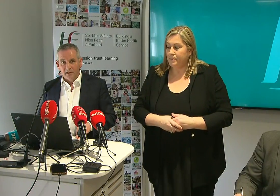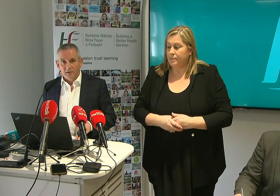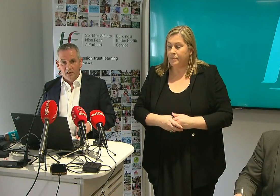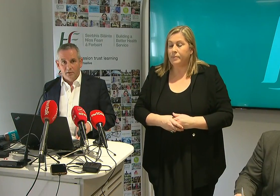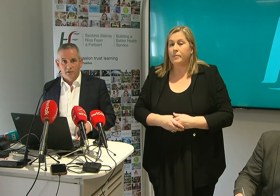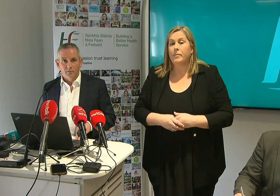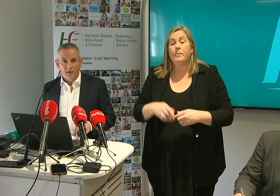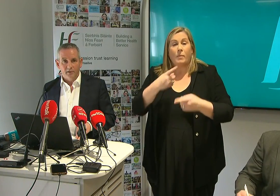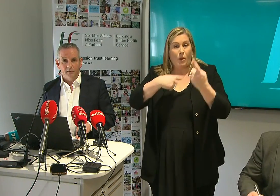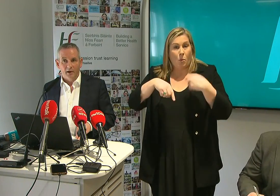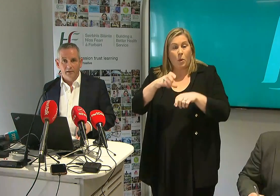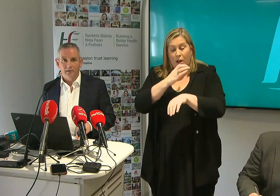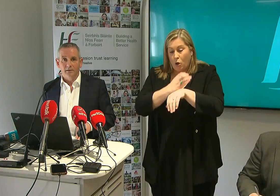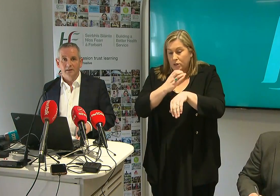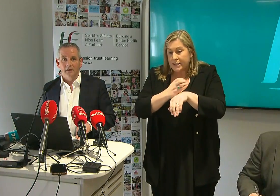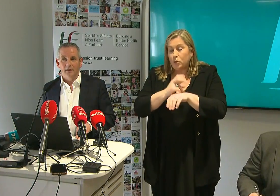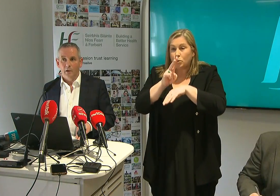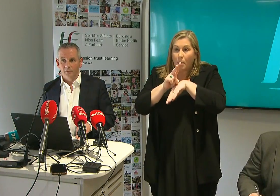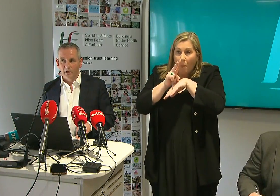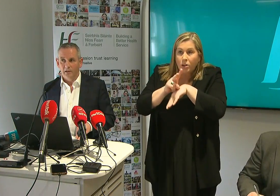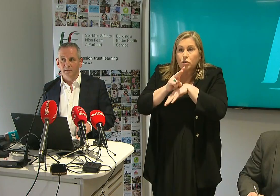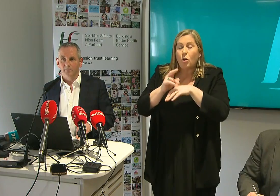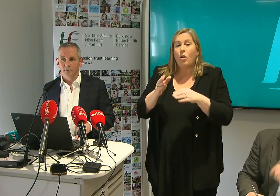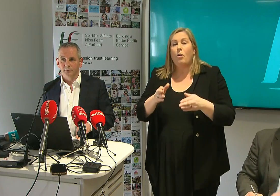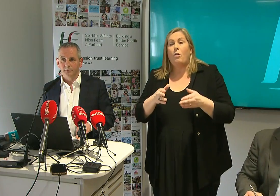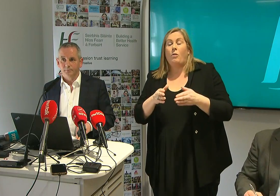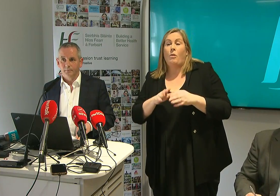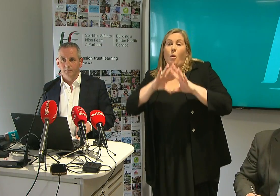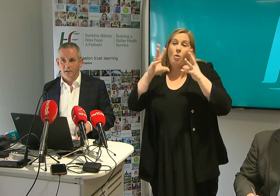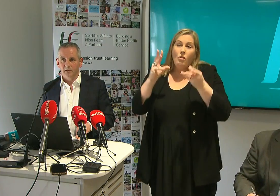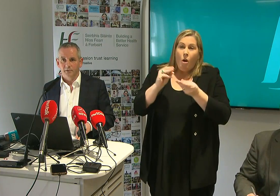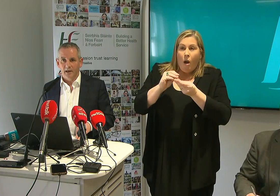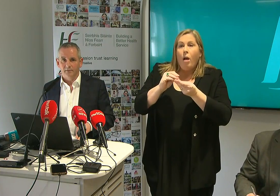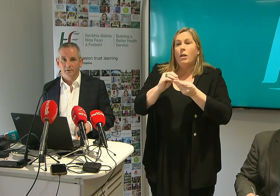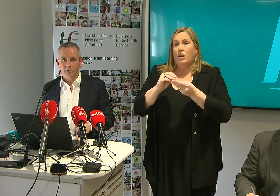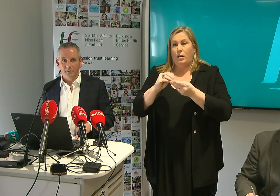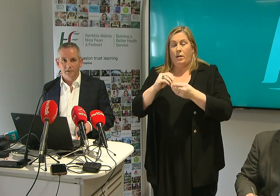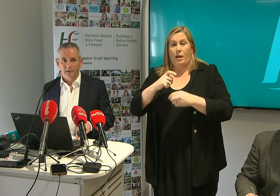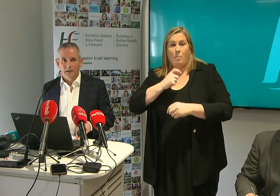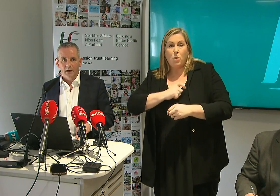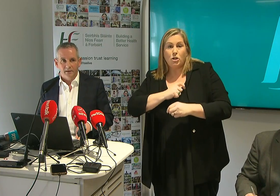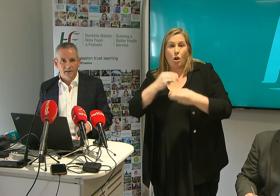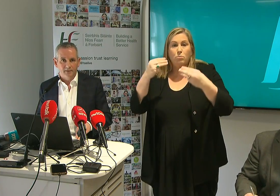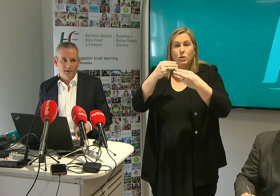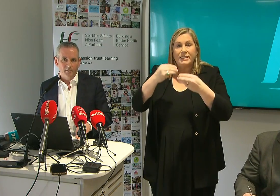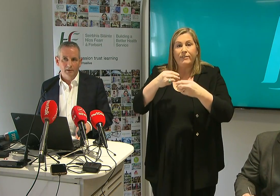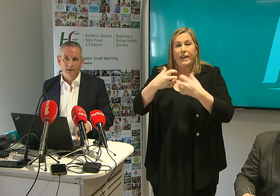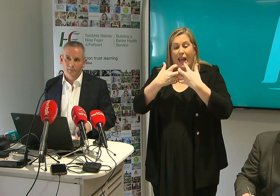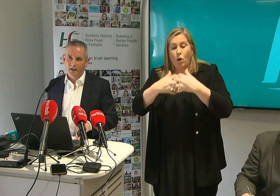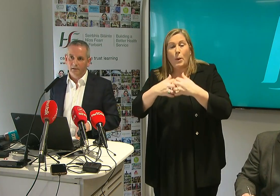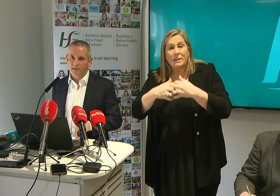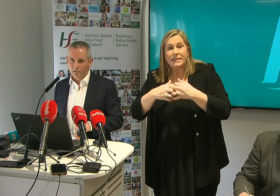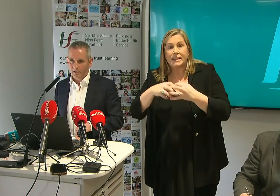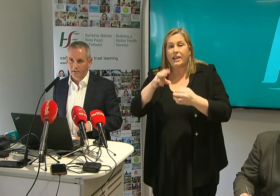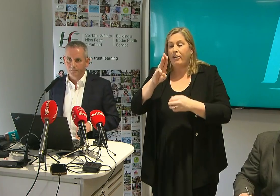We're obviously continuing to monitor the market overall in terms of personal protective equipment and indeed pharma